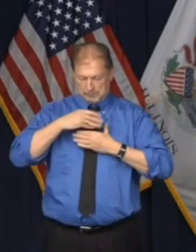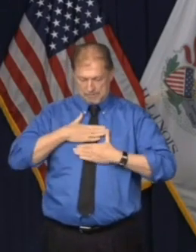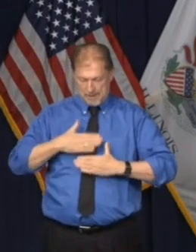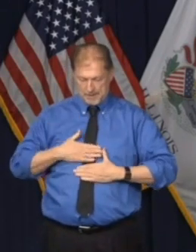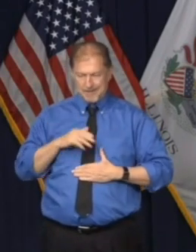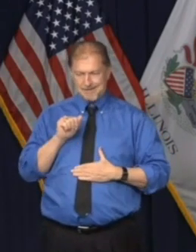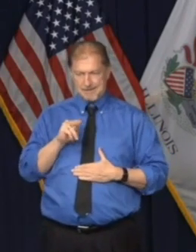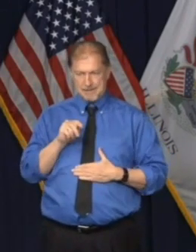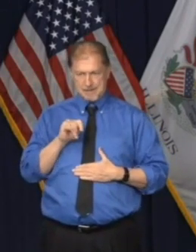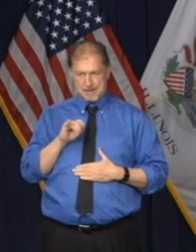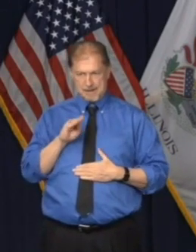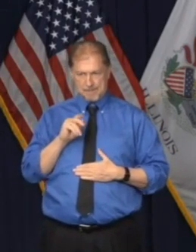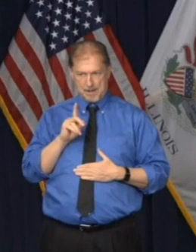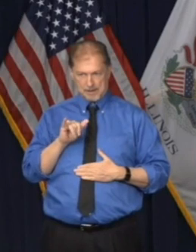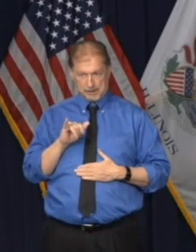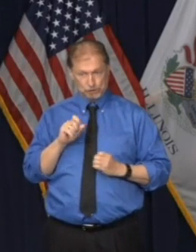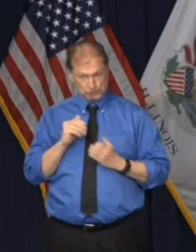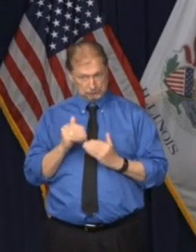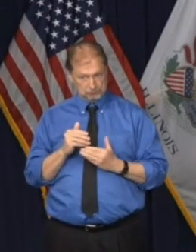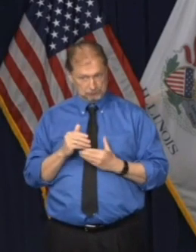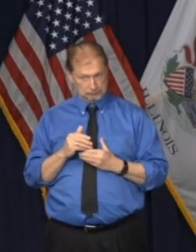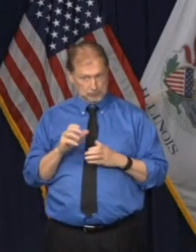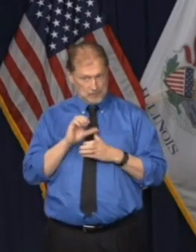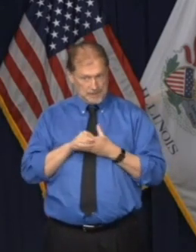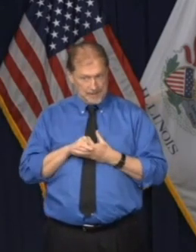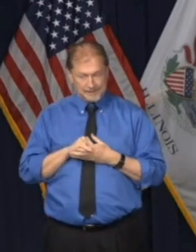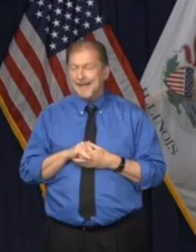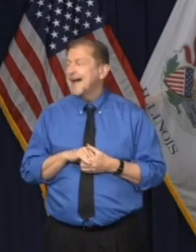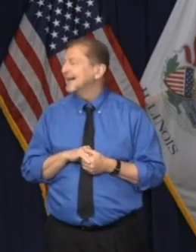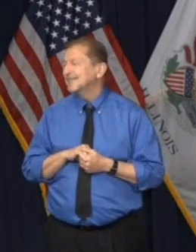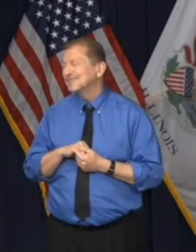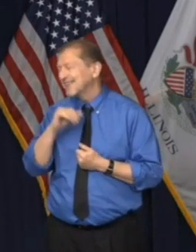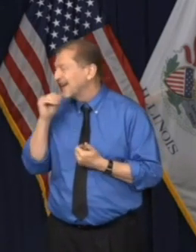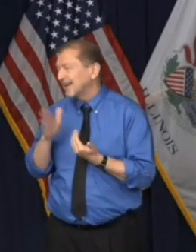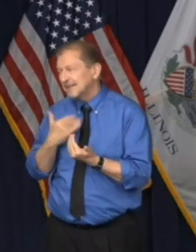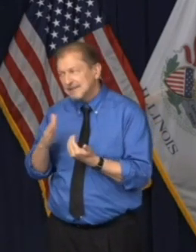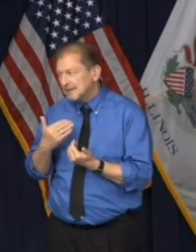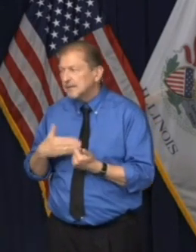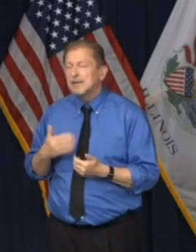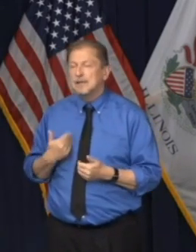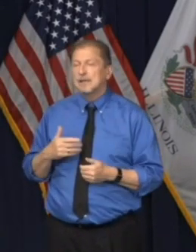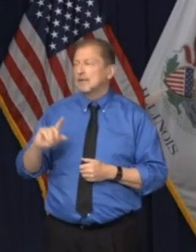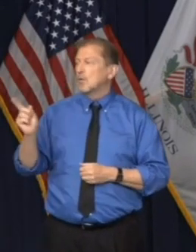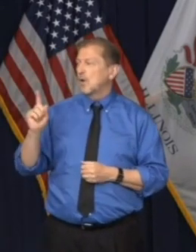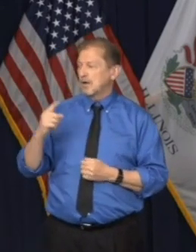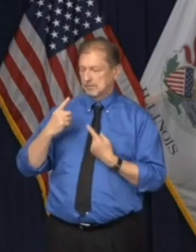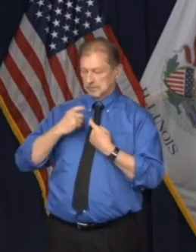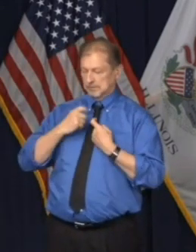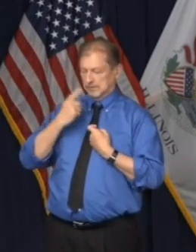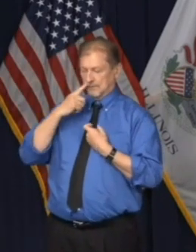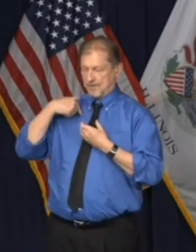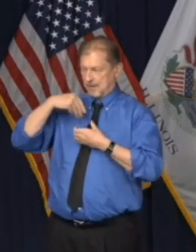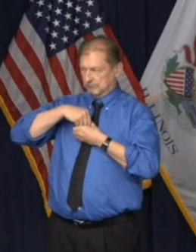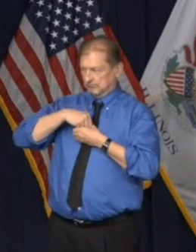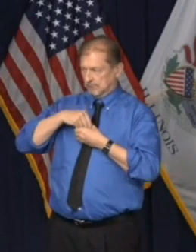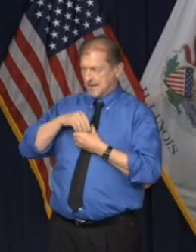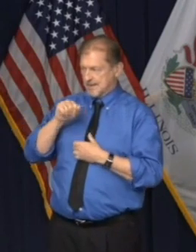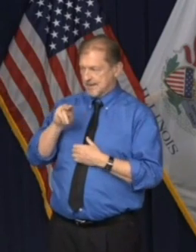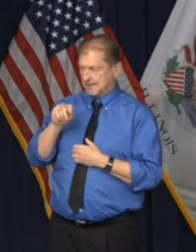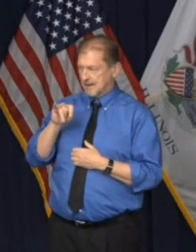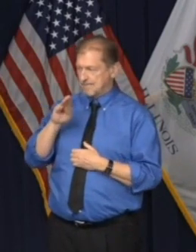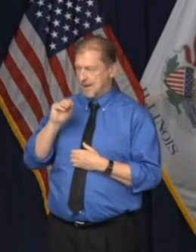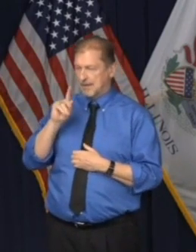become available? It is hard. Even if you wanted to seek it out, it is hard to find them because, first of all, not all the tests are very